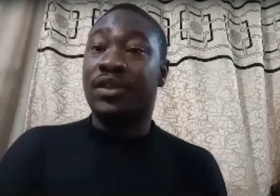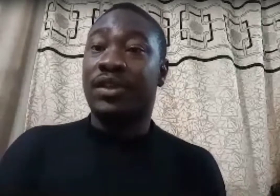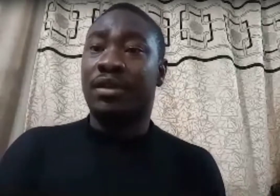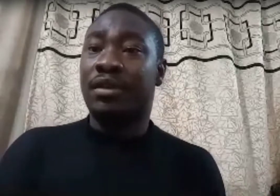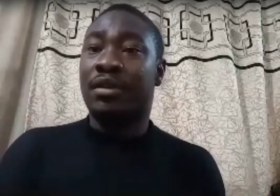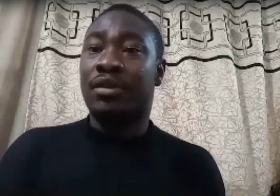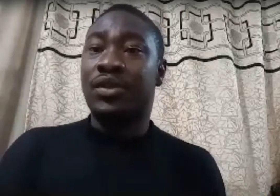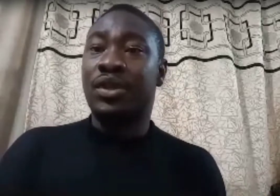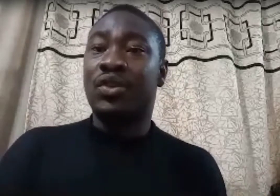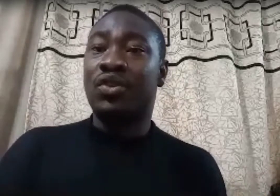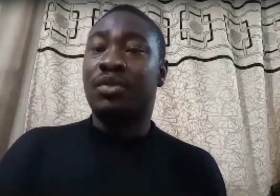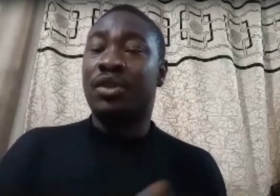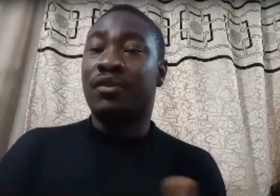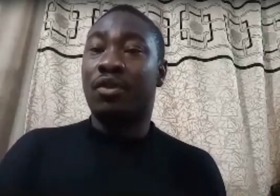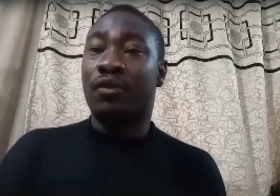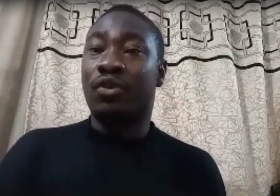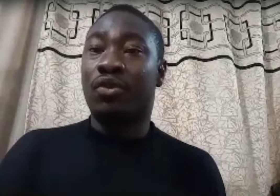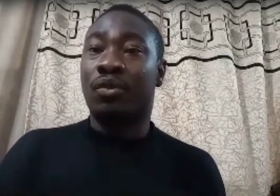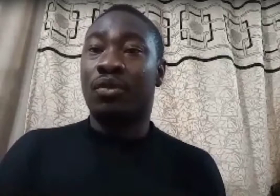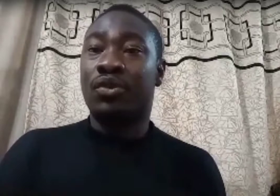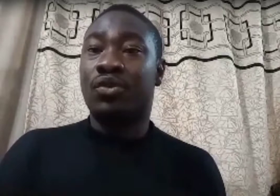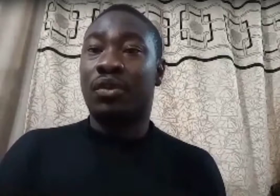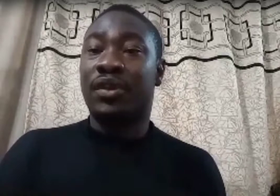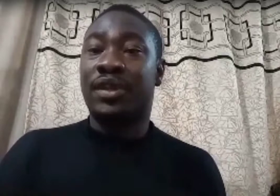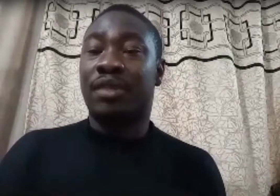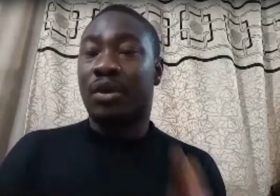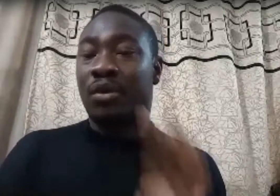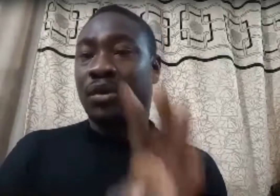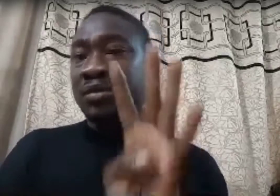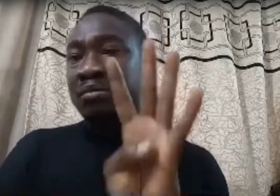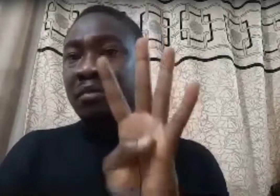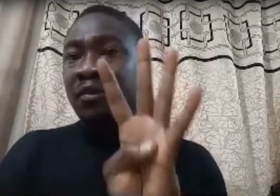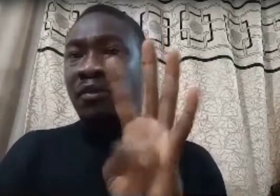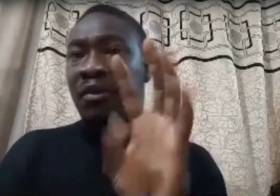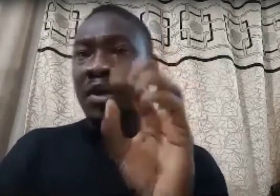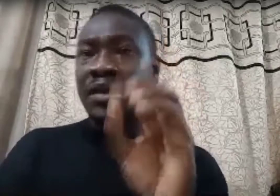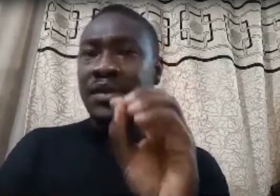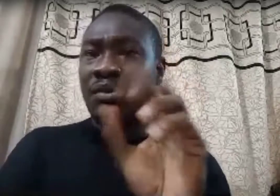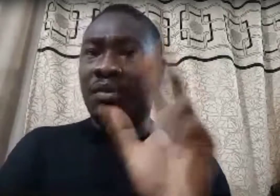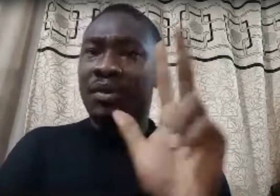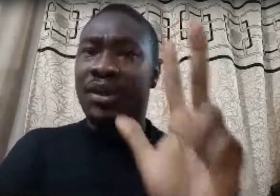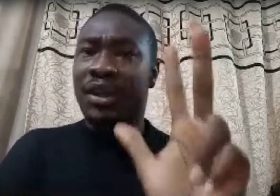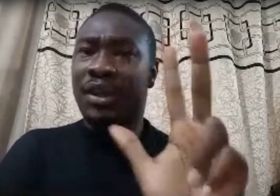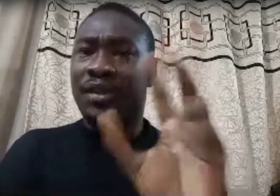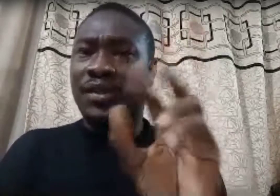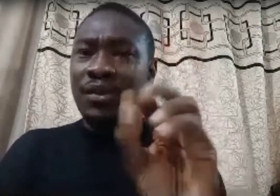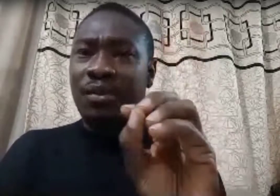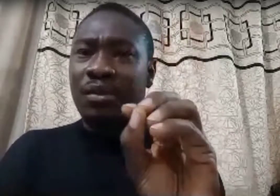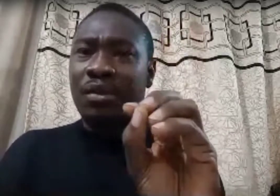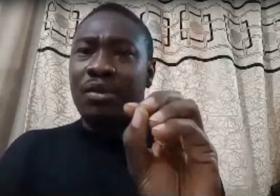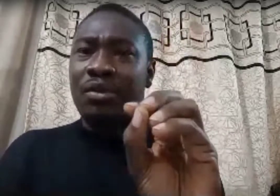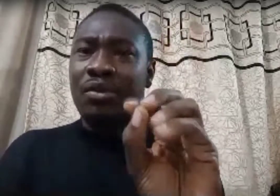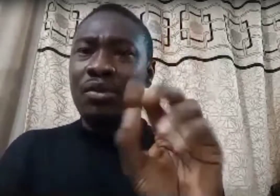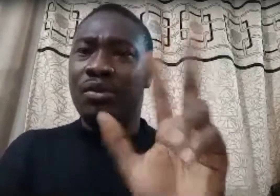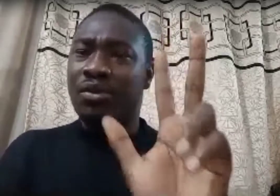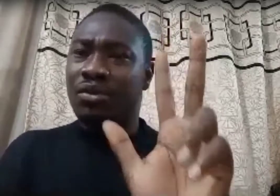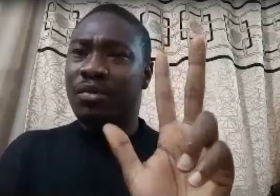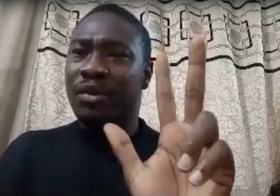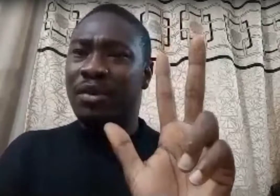you to understand because 4 and 0, 3 and 0, You'll be imagining why does 3 have to